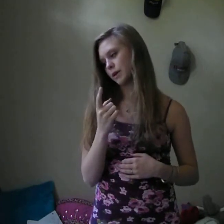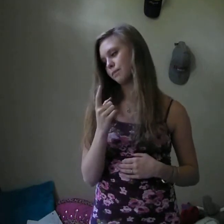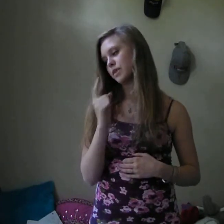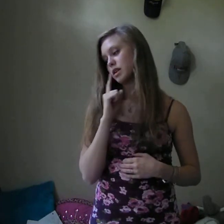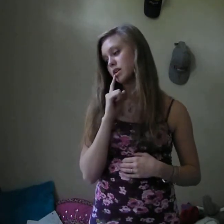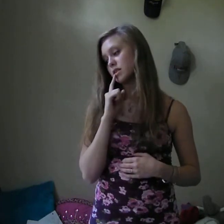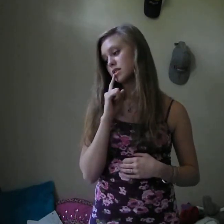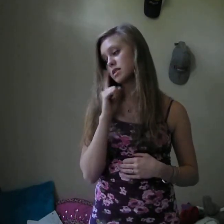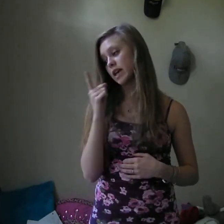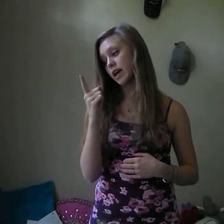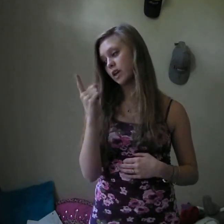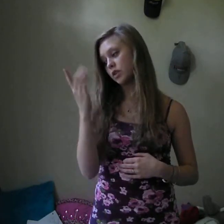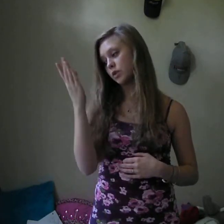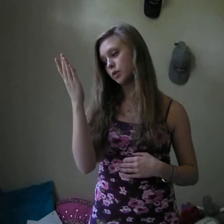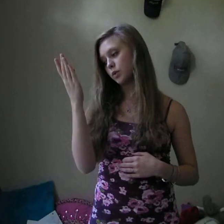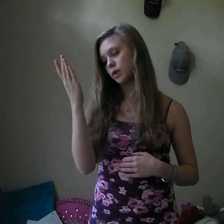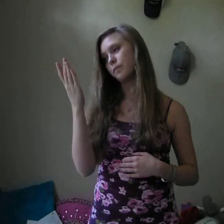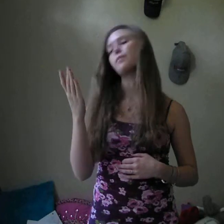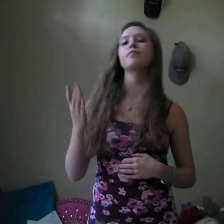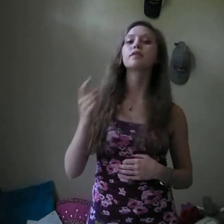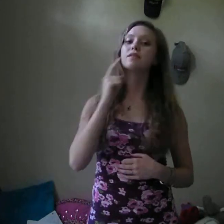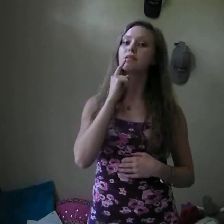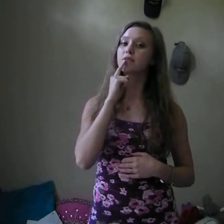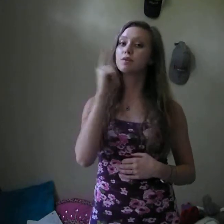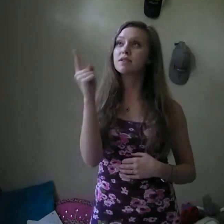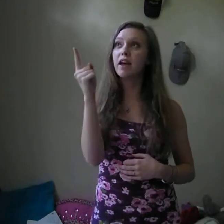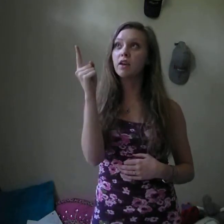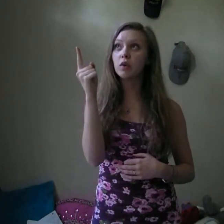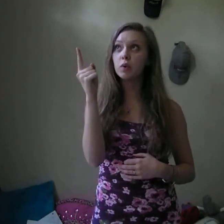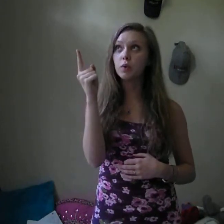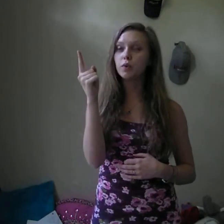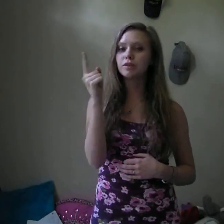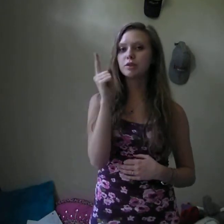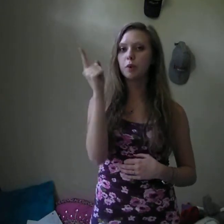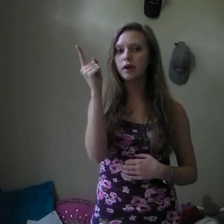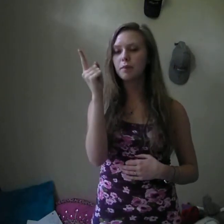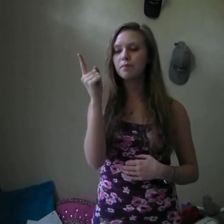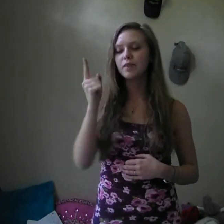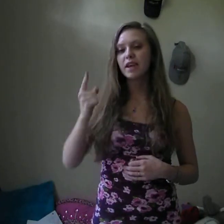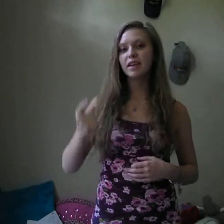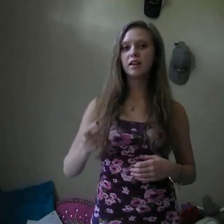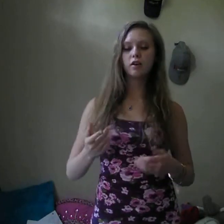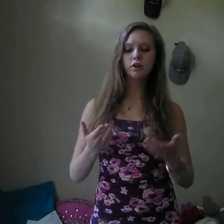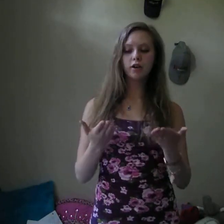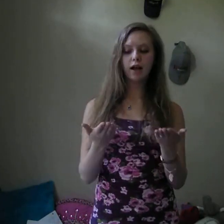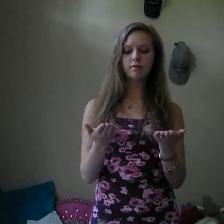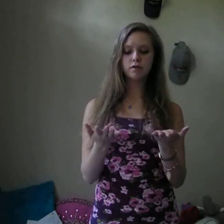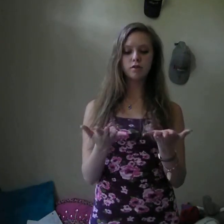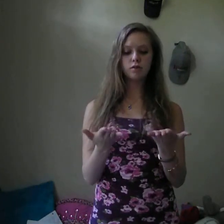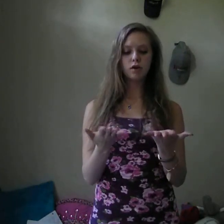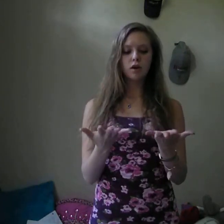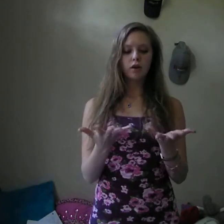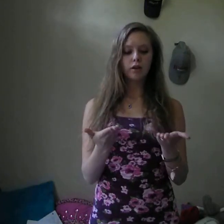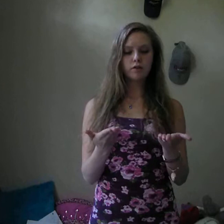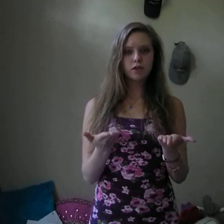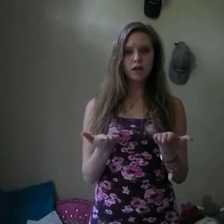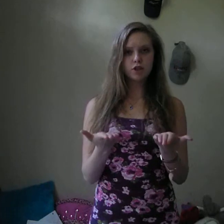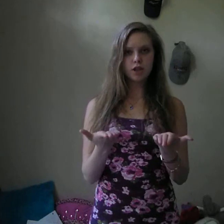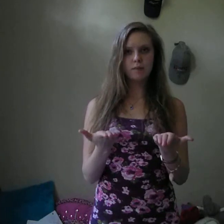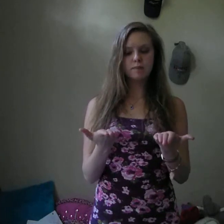me. Say you, so say you, just point up. Here you're going to have 2 closed hand shapes,